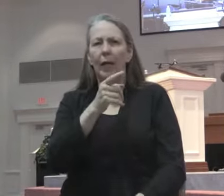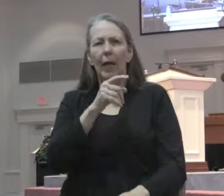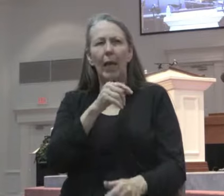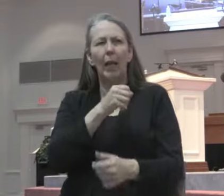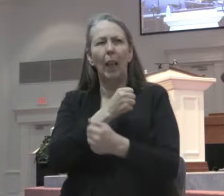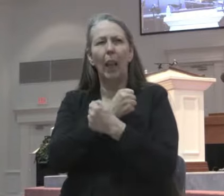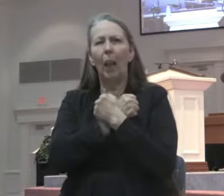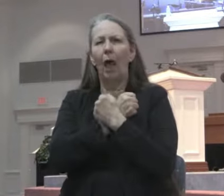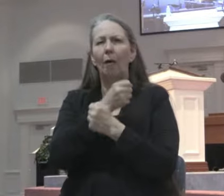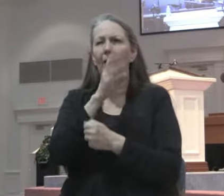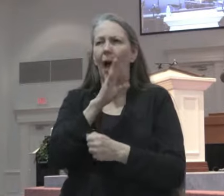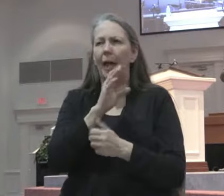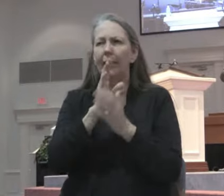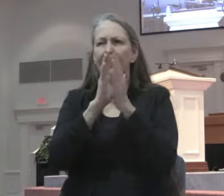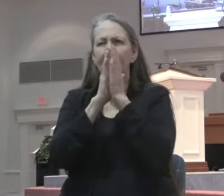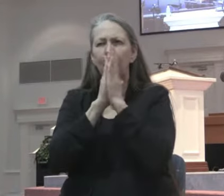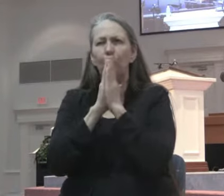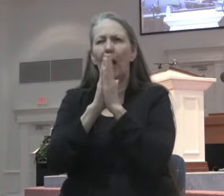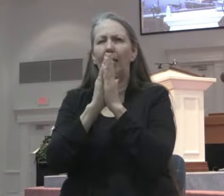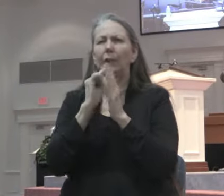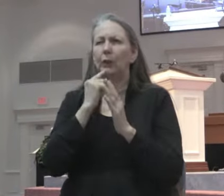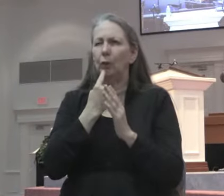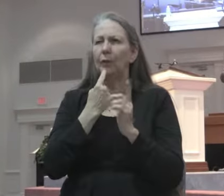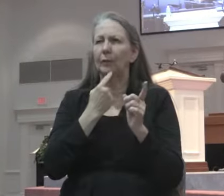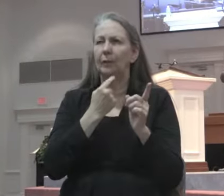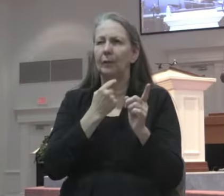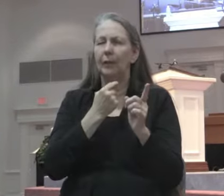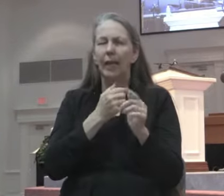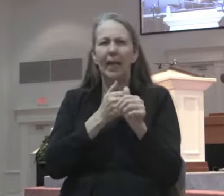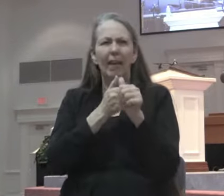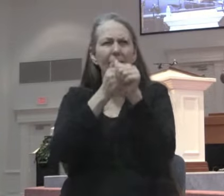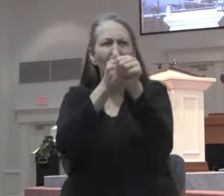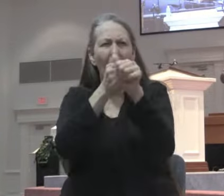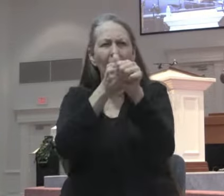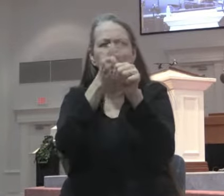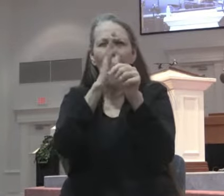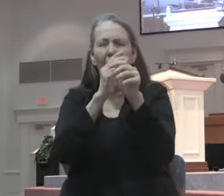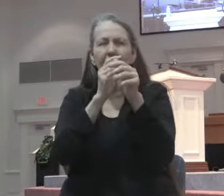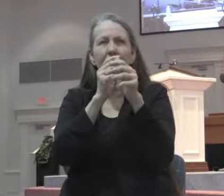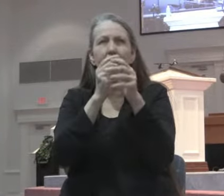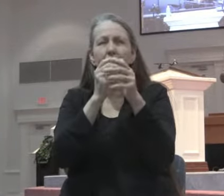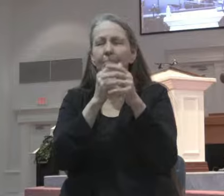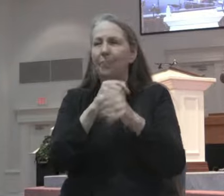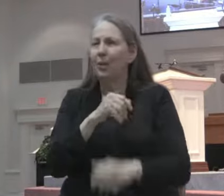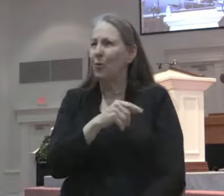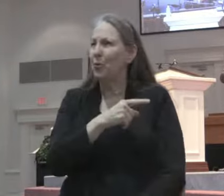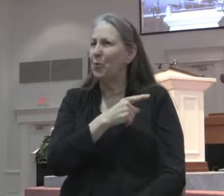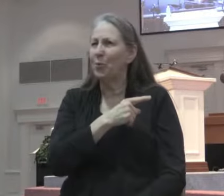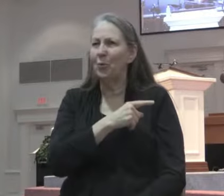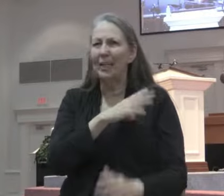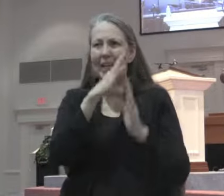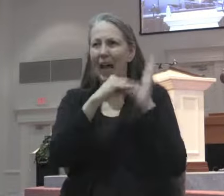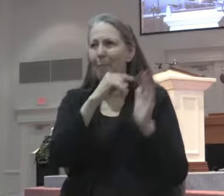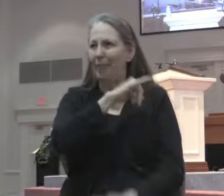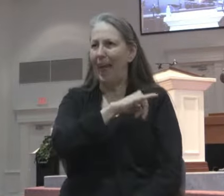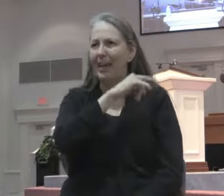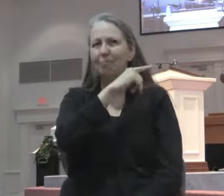God. And if we don't learn how to pursue God, we're going to miss the whole idea.